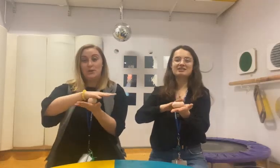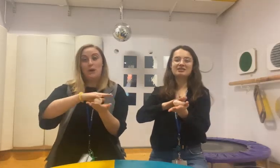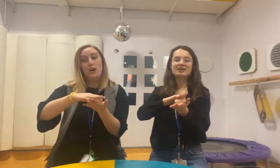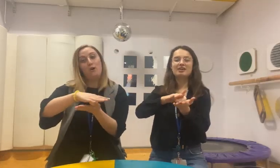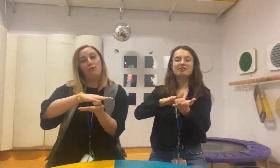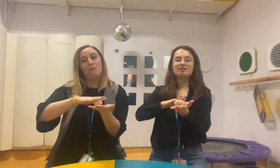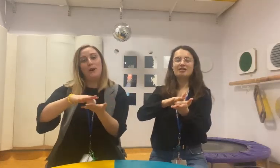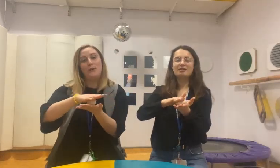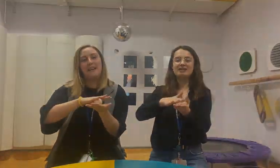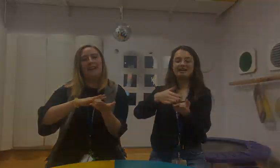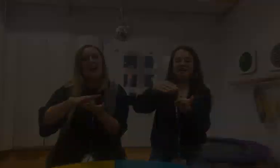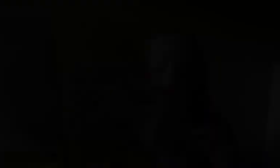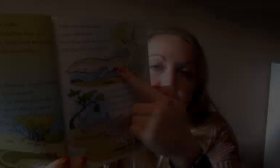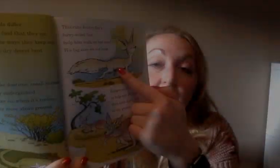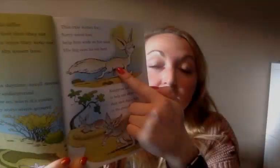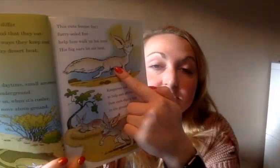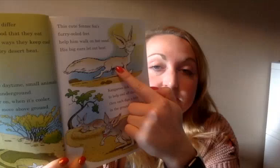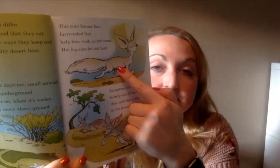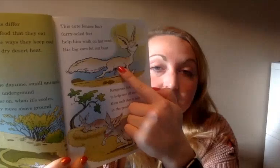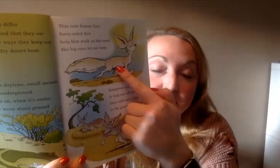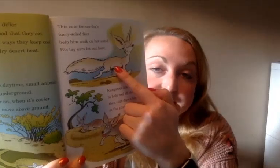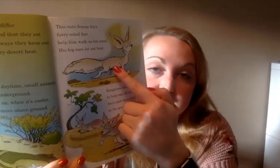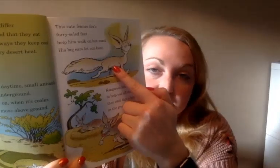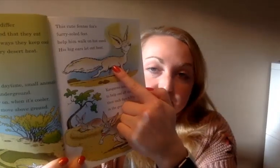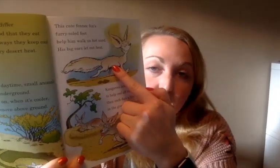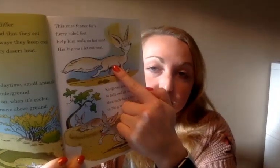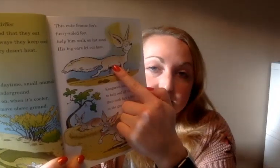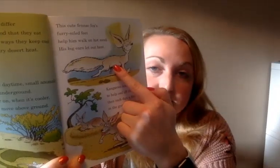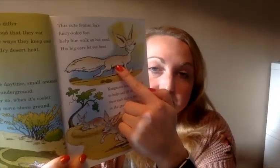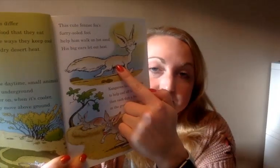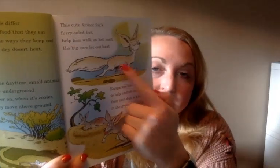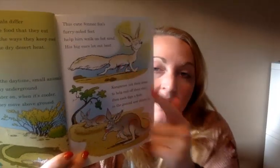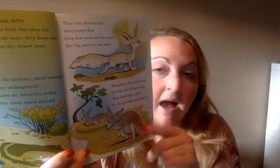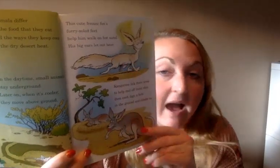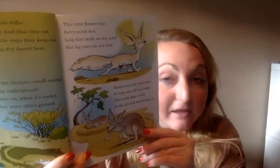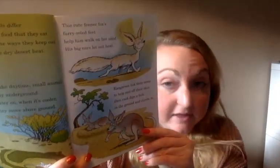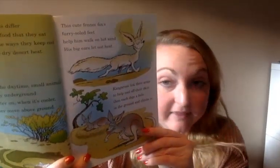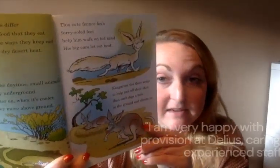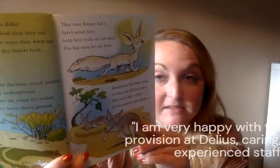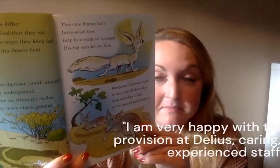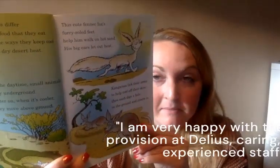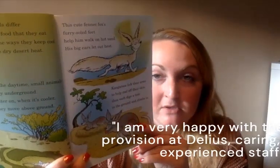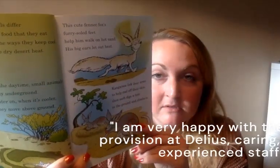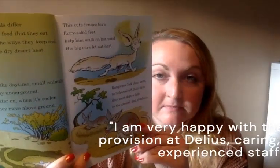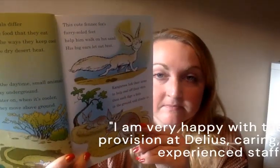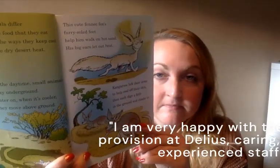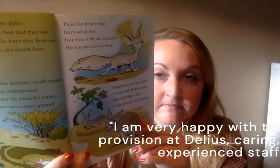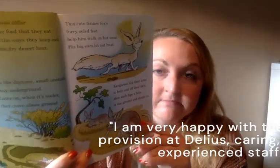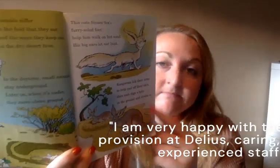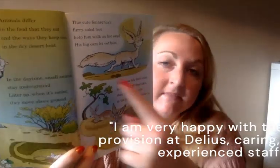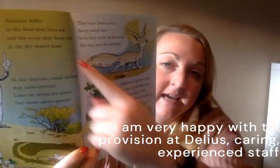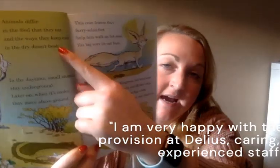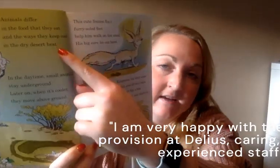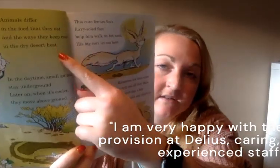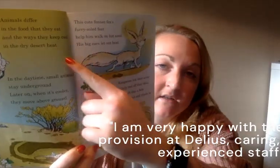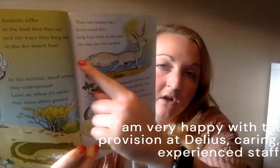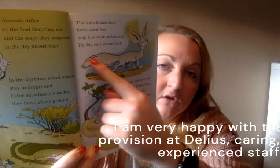Roll it There's a flop I don't have to do this Lots